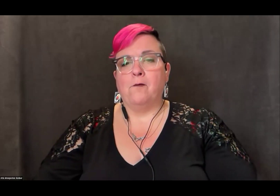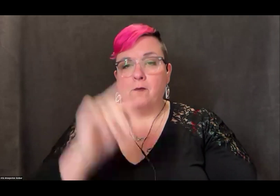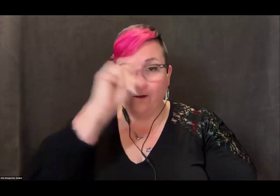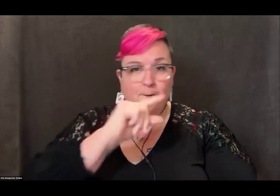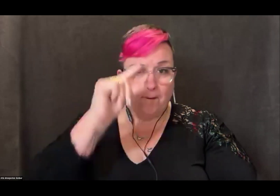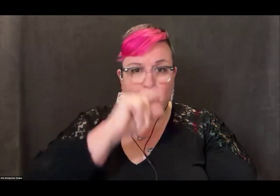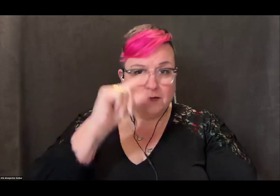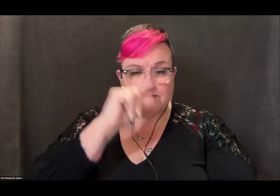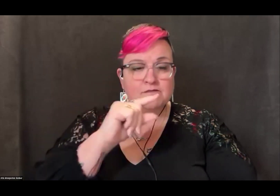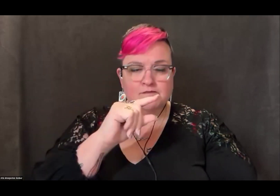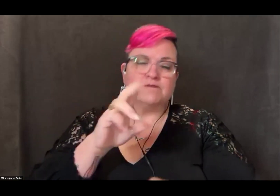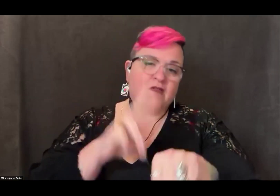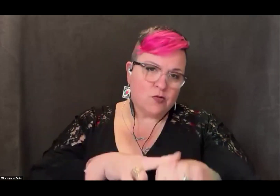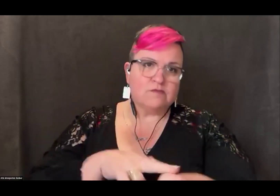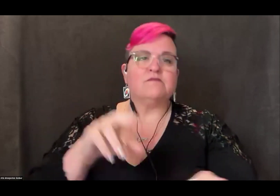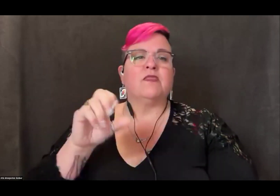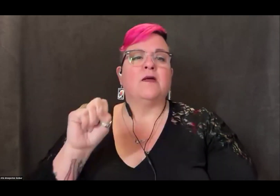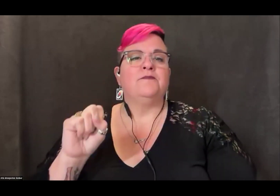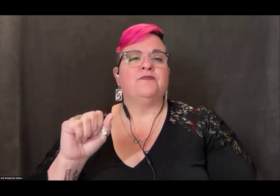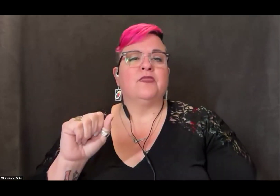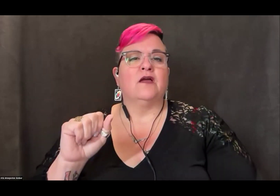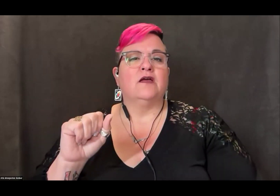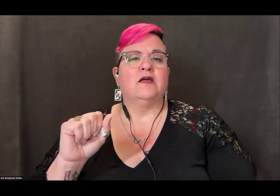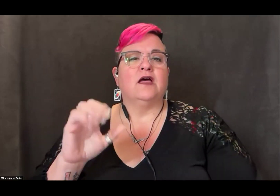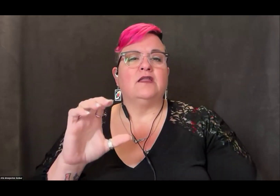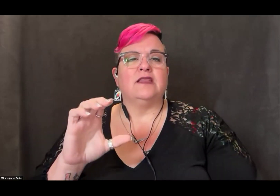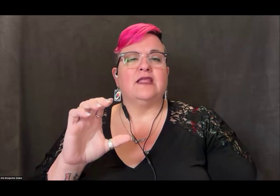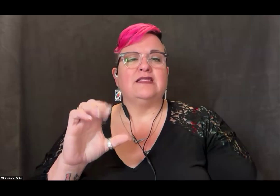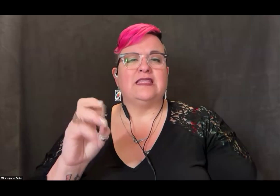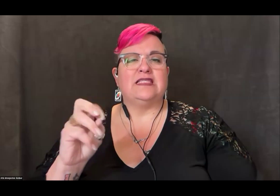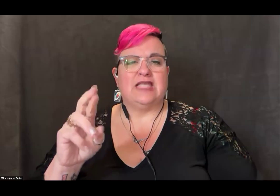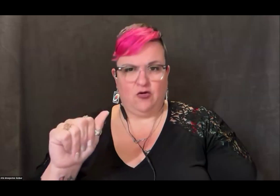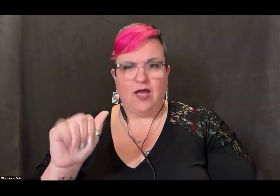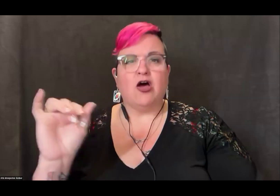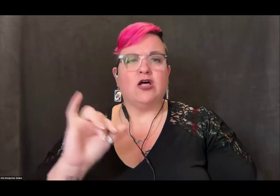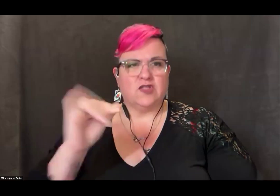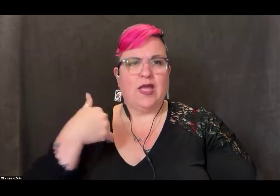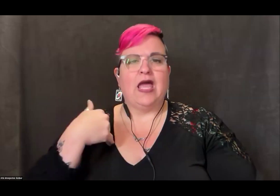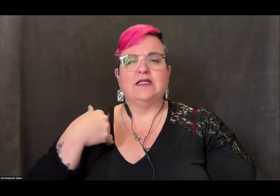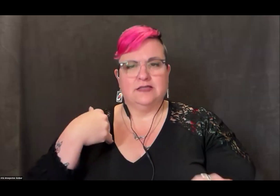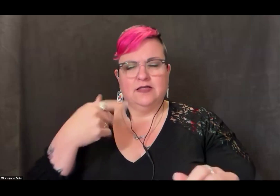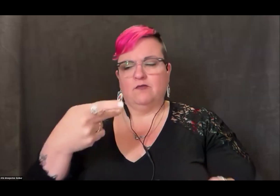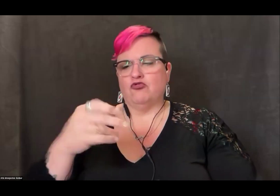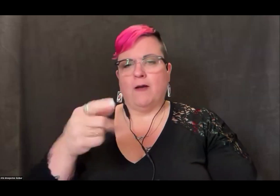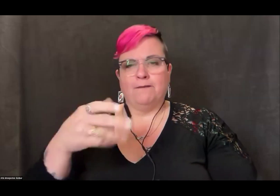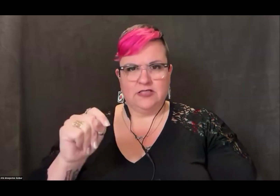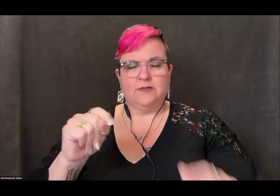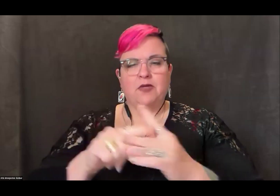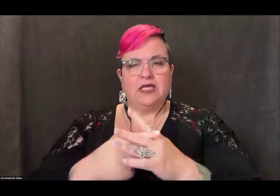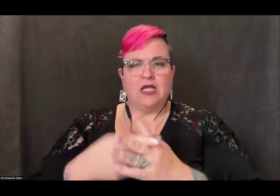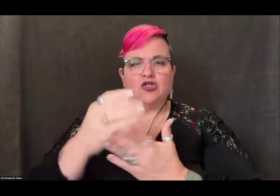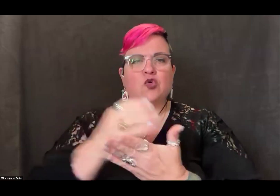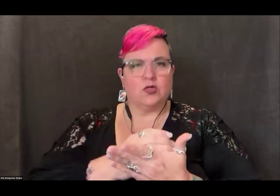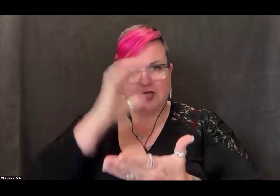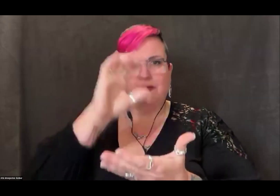Google, Coursera has also a really good prompt engineering beginners course.